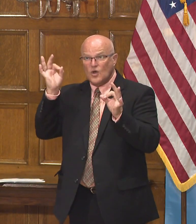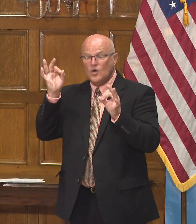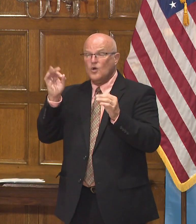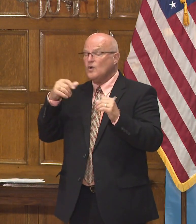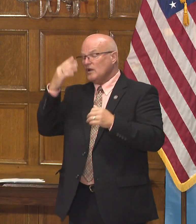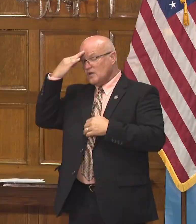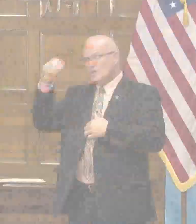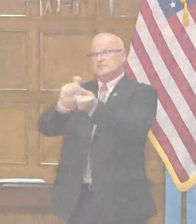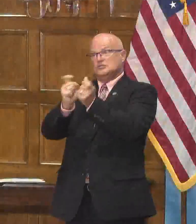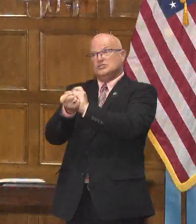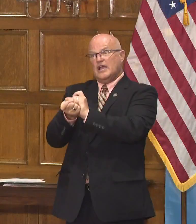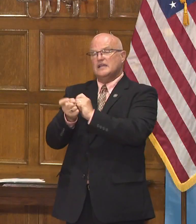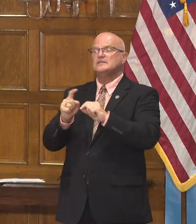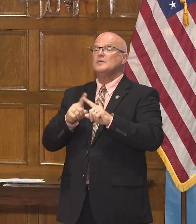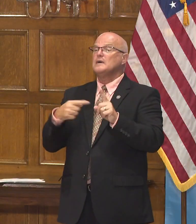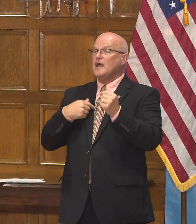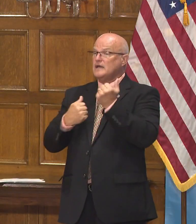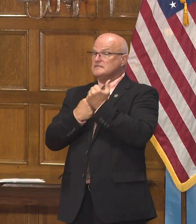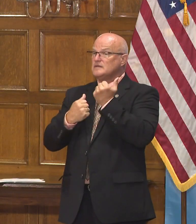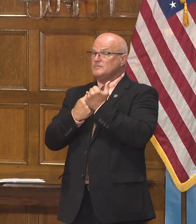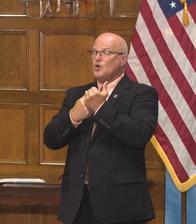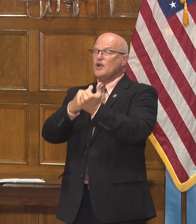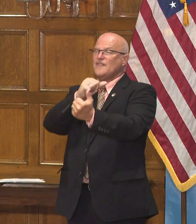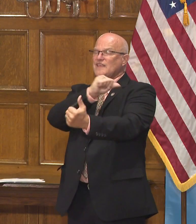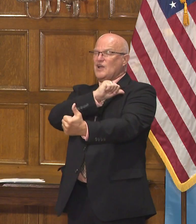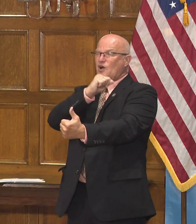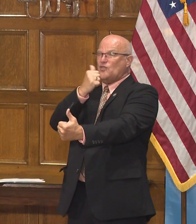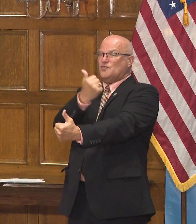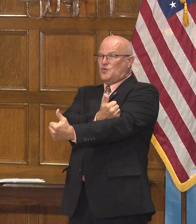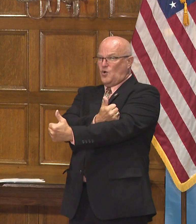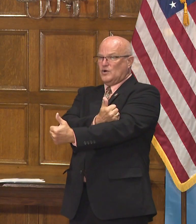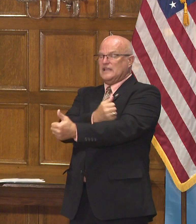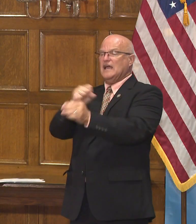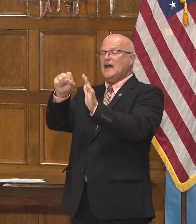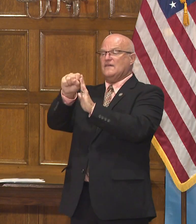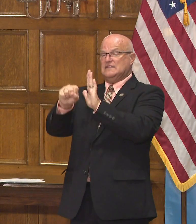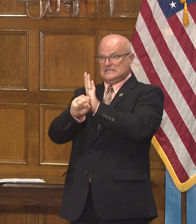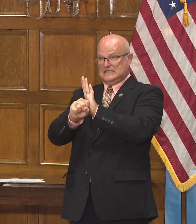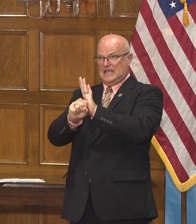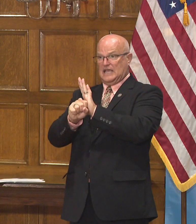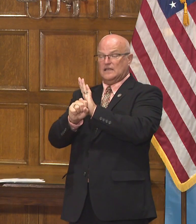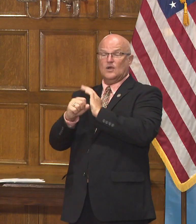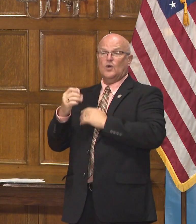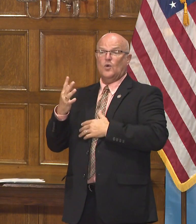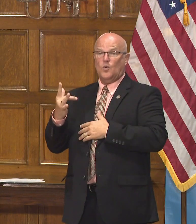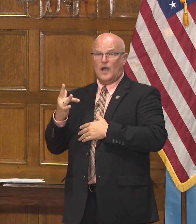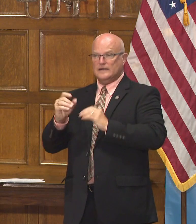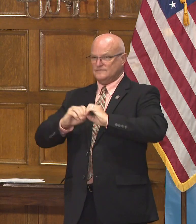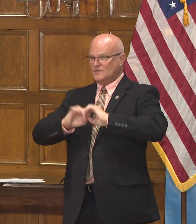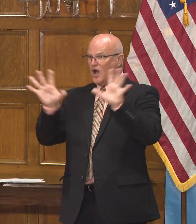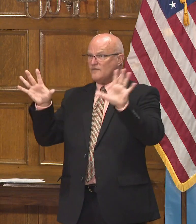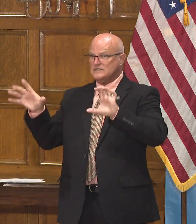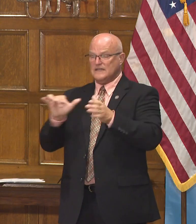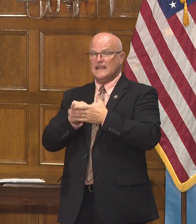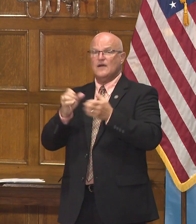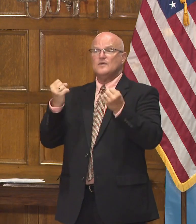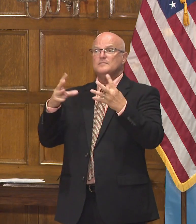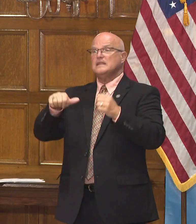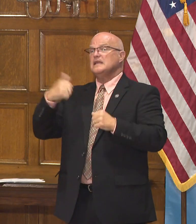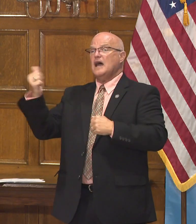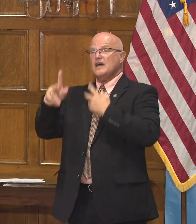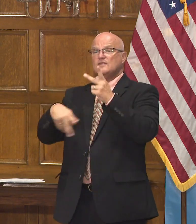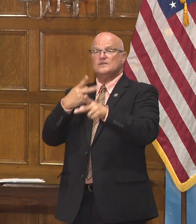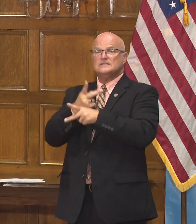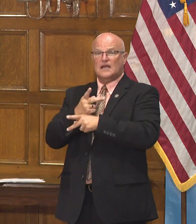another variant come in, but I do support the authority of the state because we've obviously done that with many other